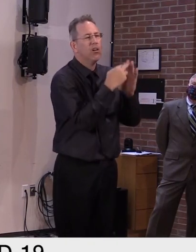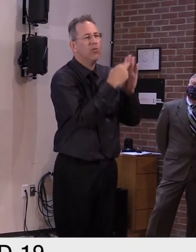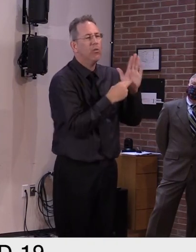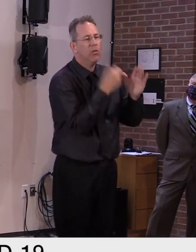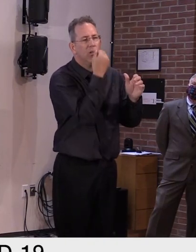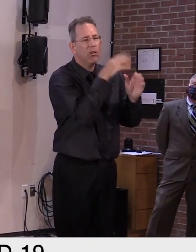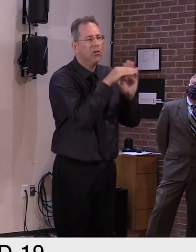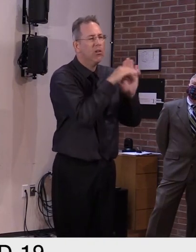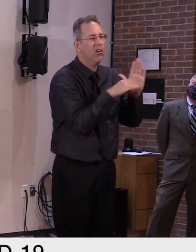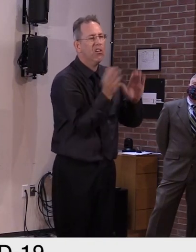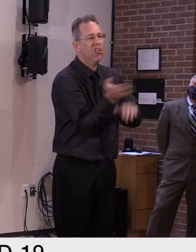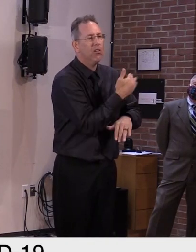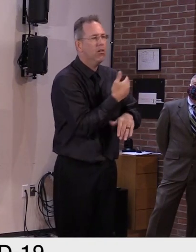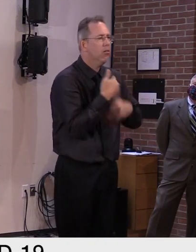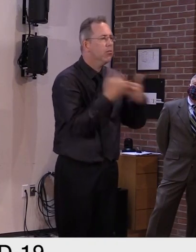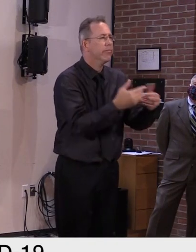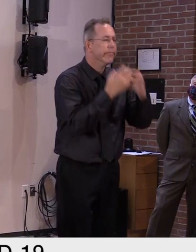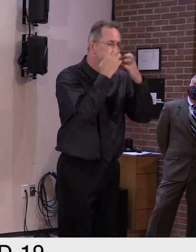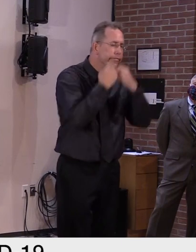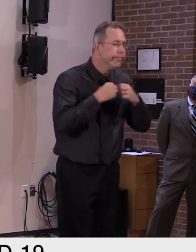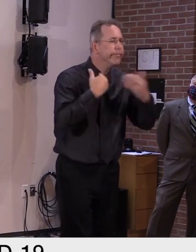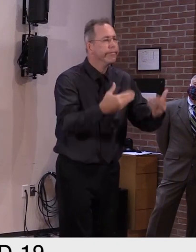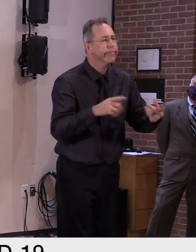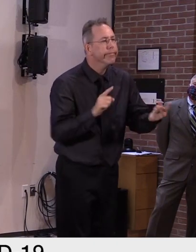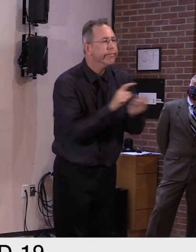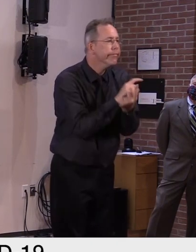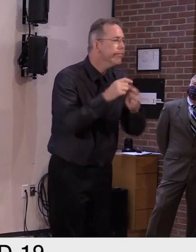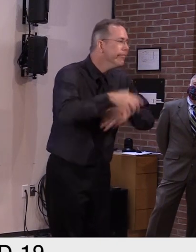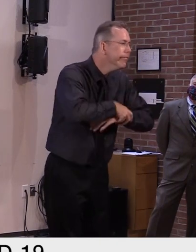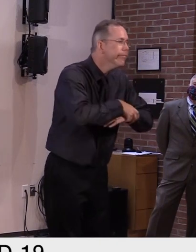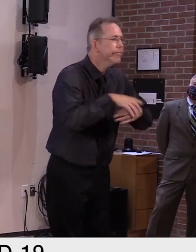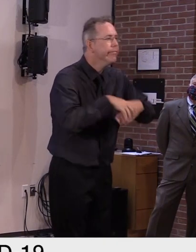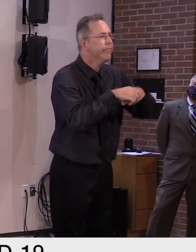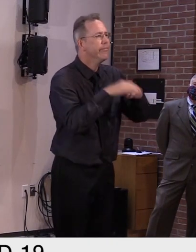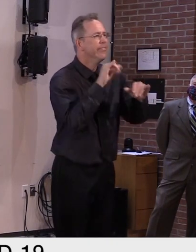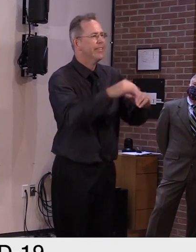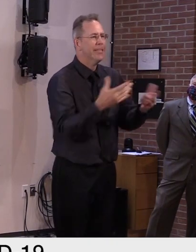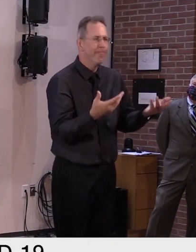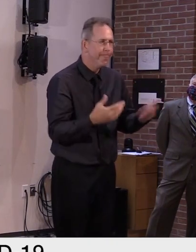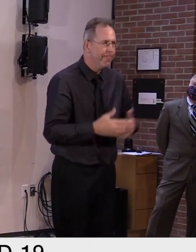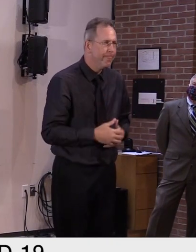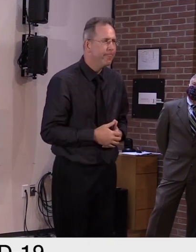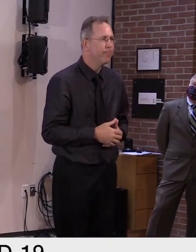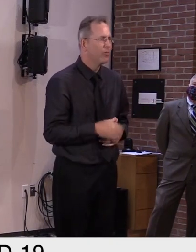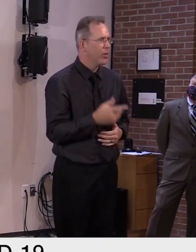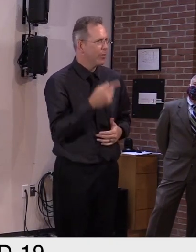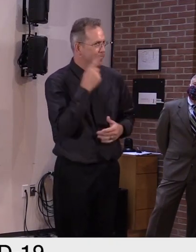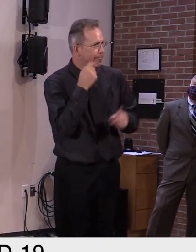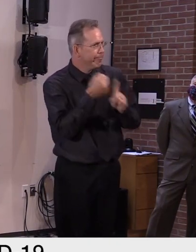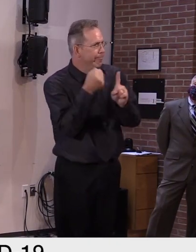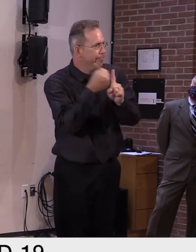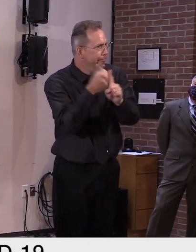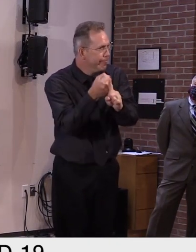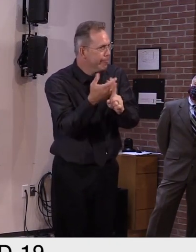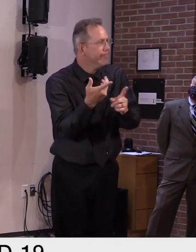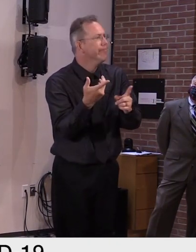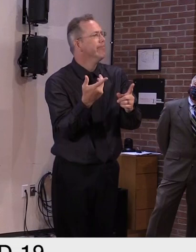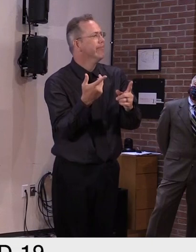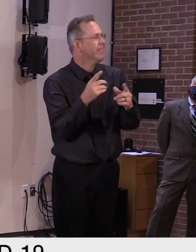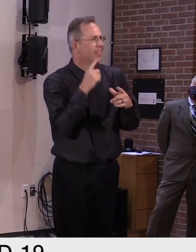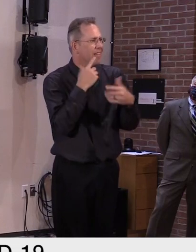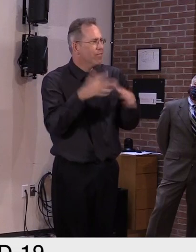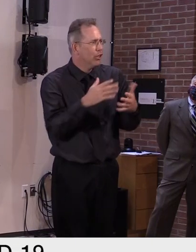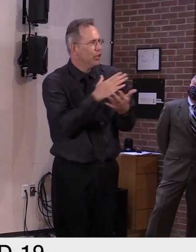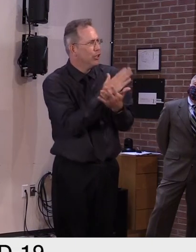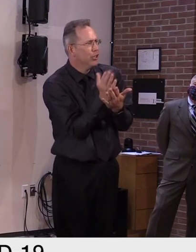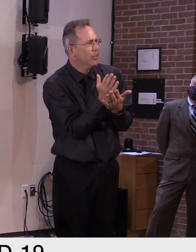this isn't a time to give up because, you know, we're halfway through this. And we just have to maintain